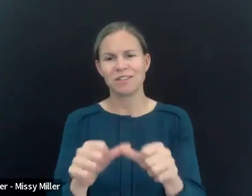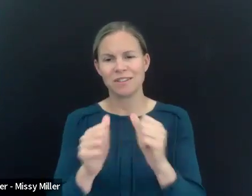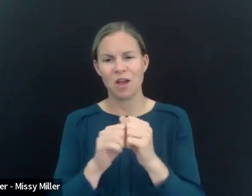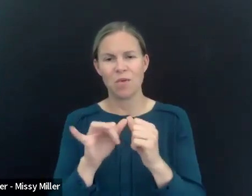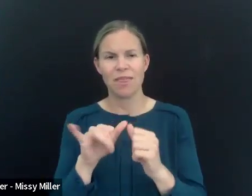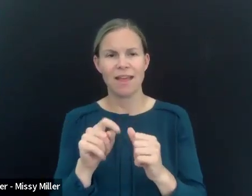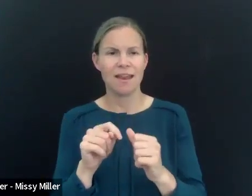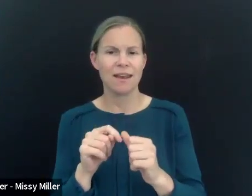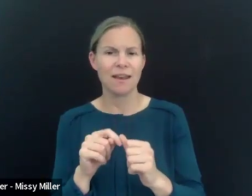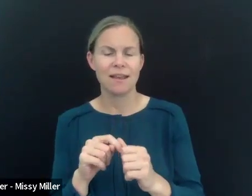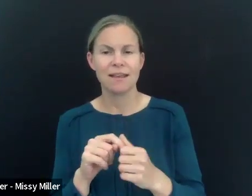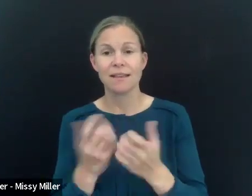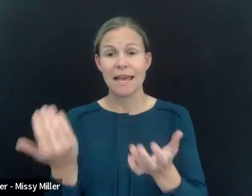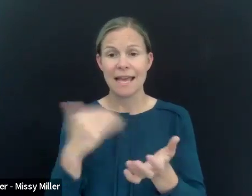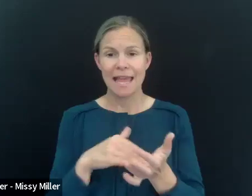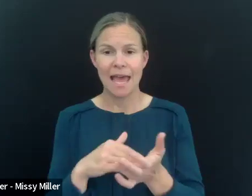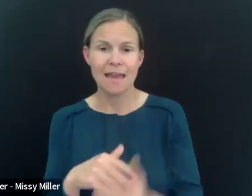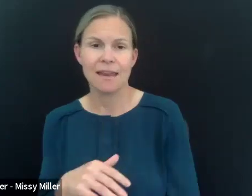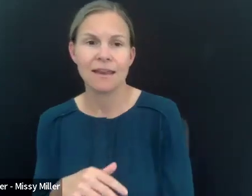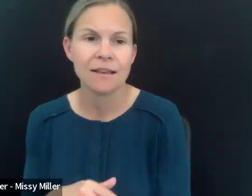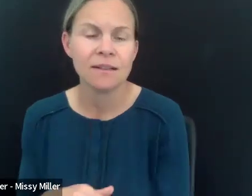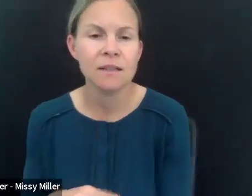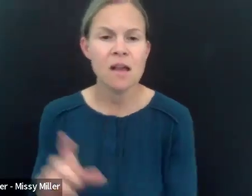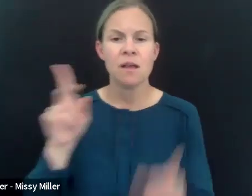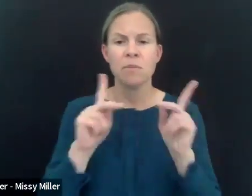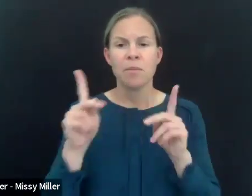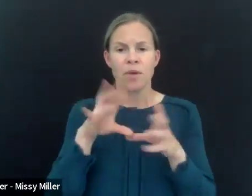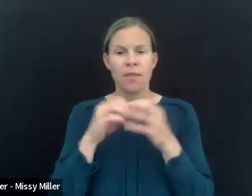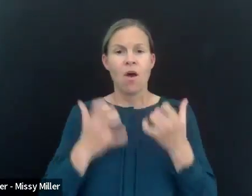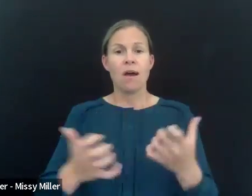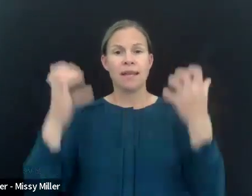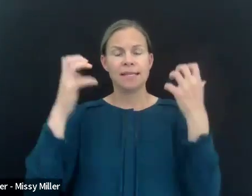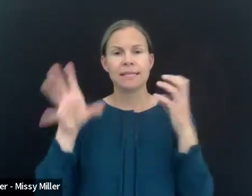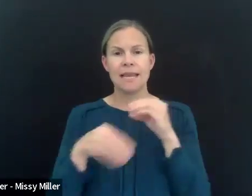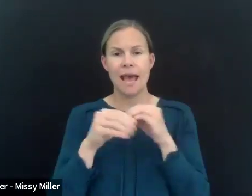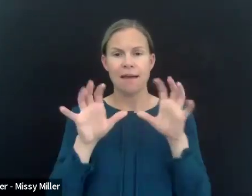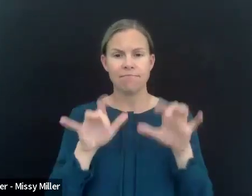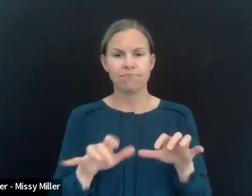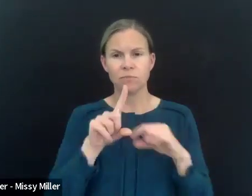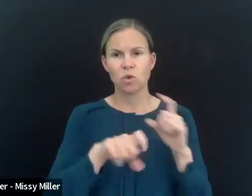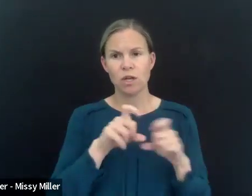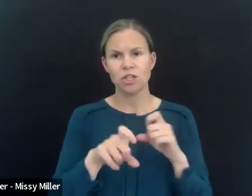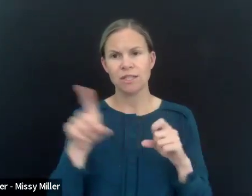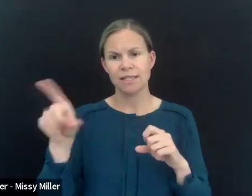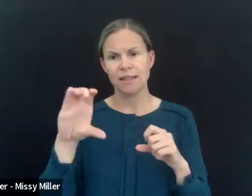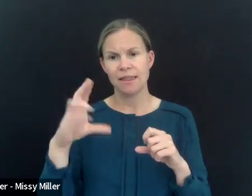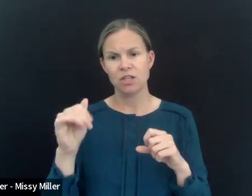Reminding folks in our audience to drop additional questions in the Q&A, in the chat. We'd love to hear from you